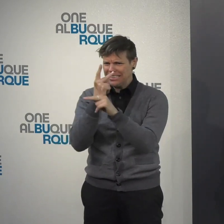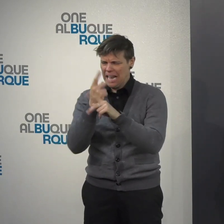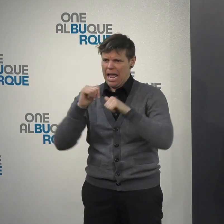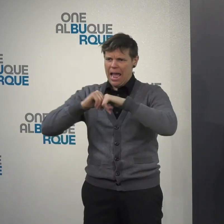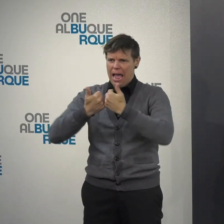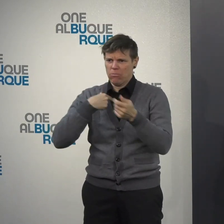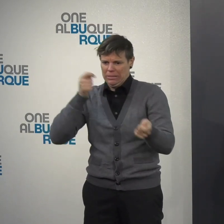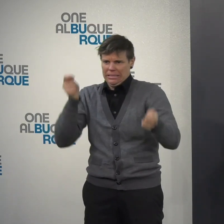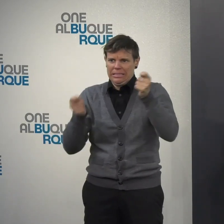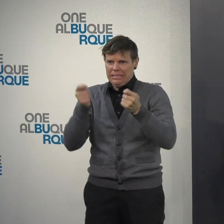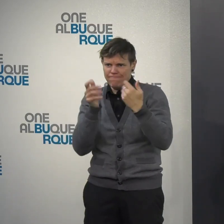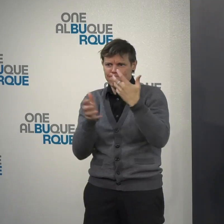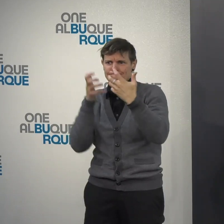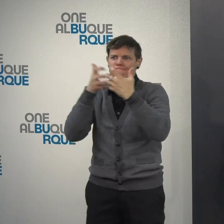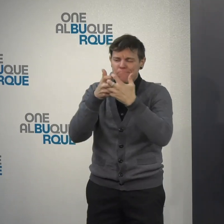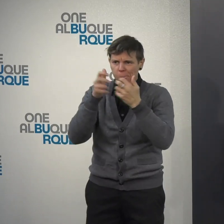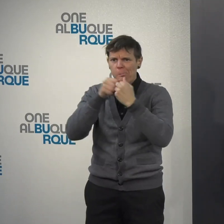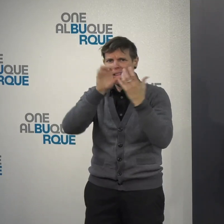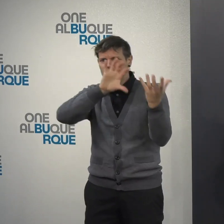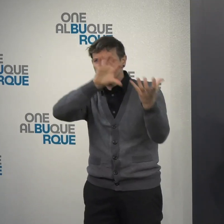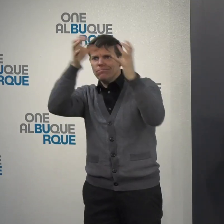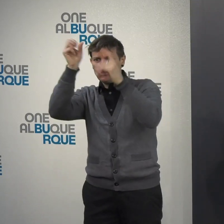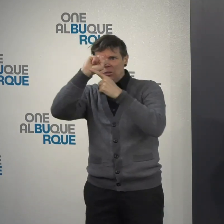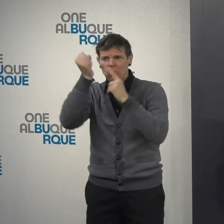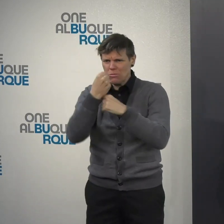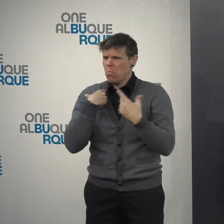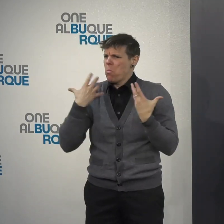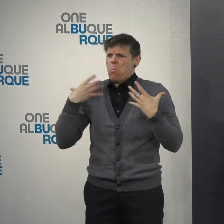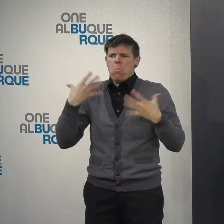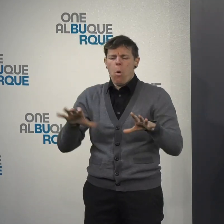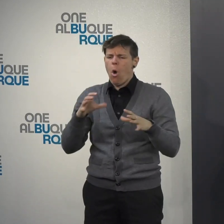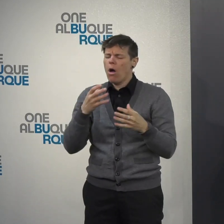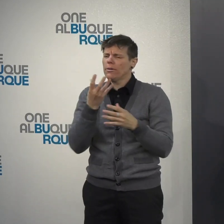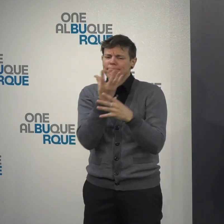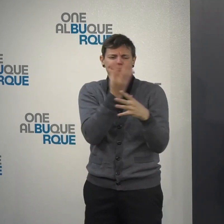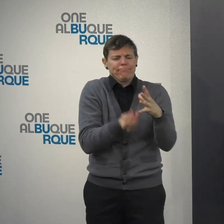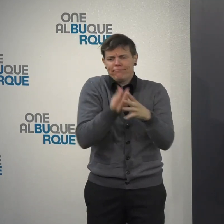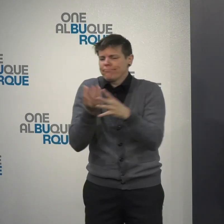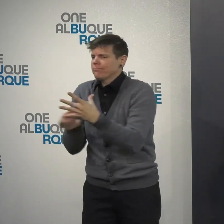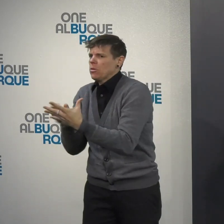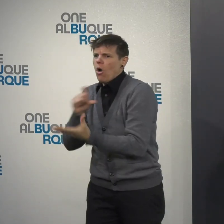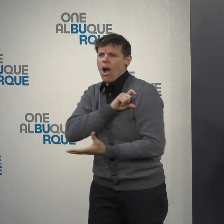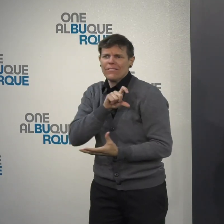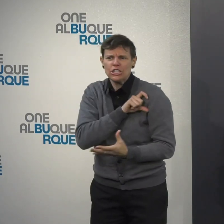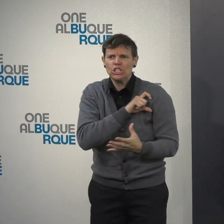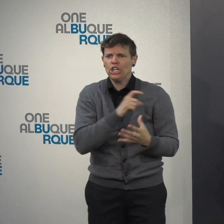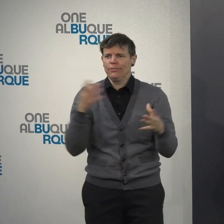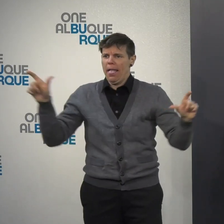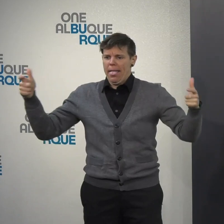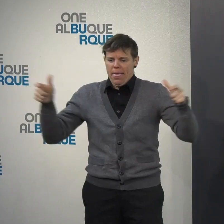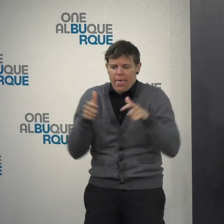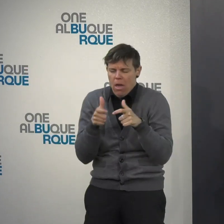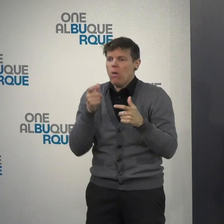more officers to this. And so we have a plan that we've learned to develop a staffing system, a 3-tier staffing system to deal with this.